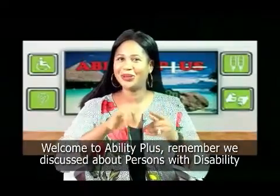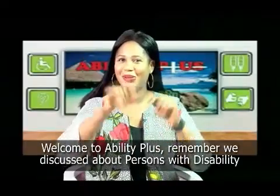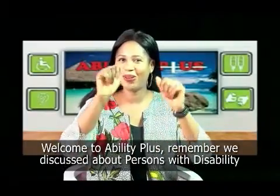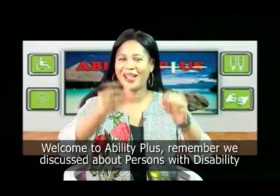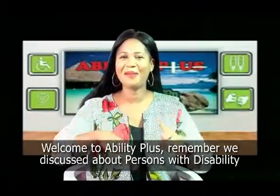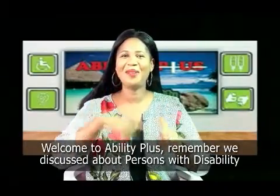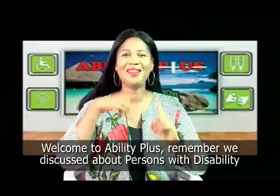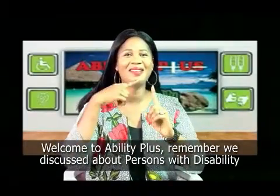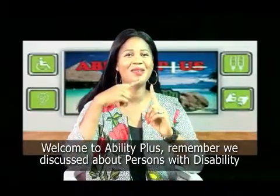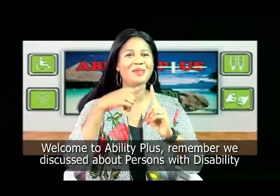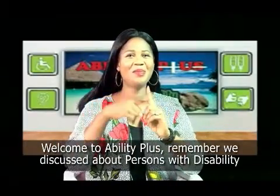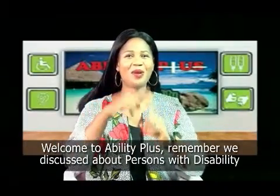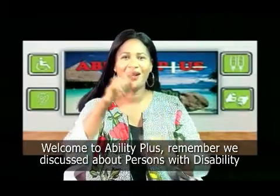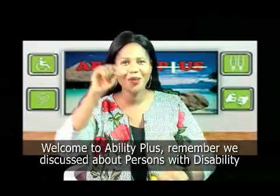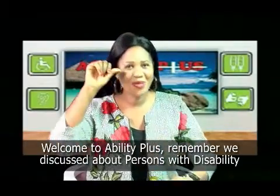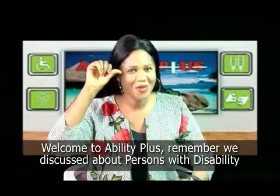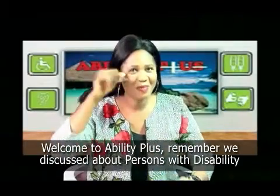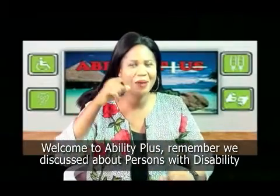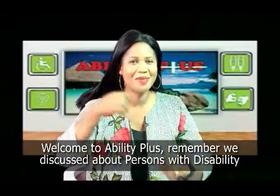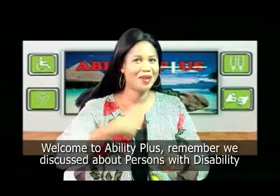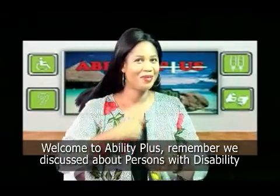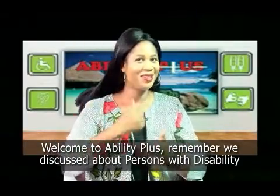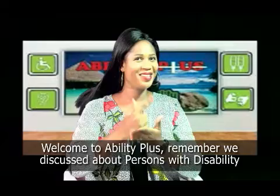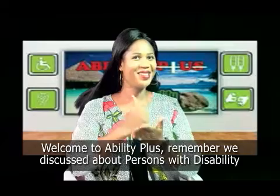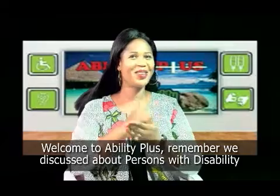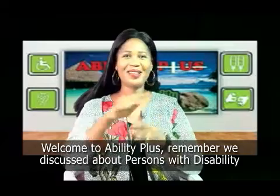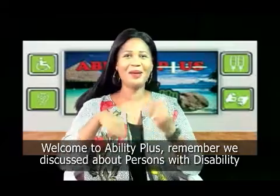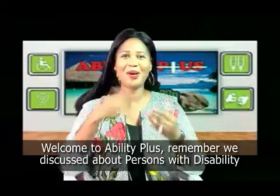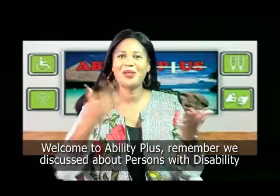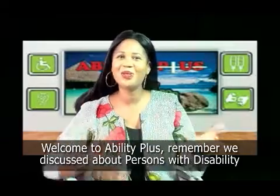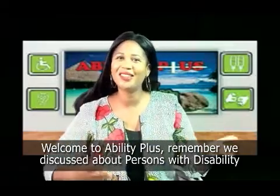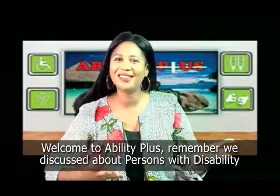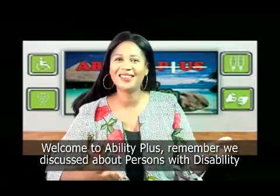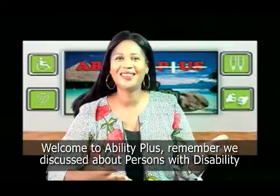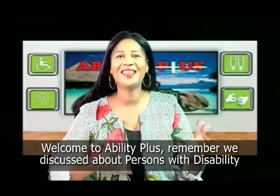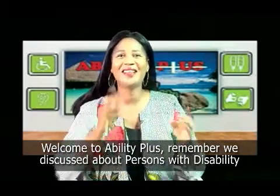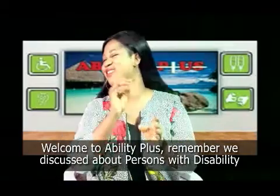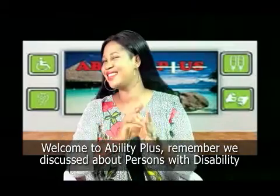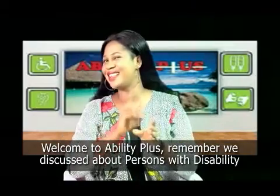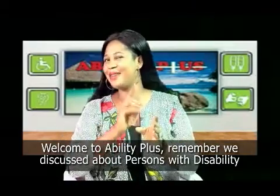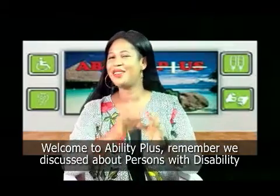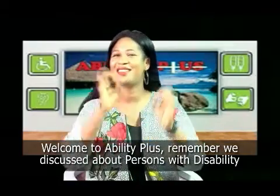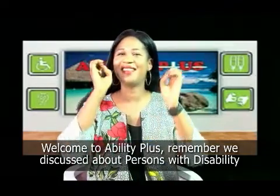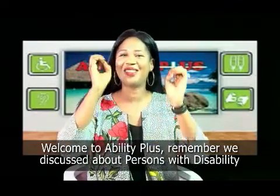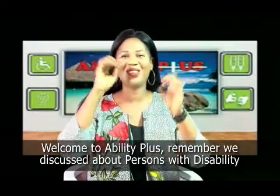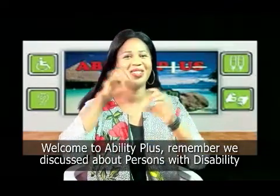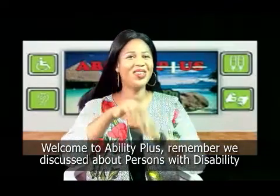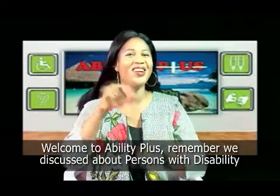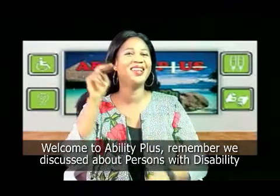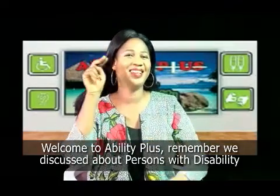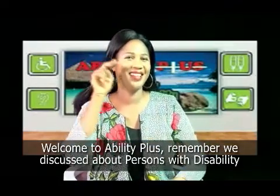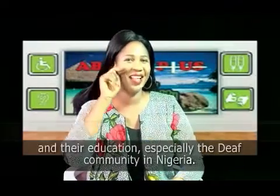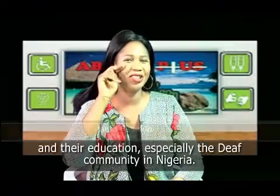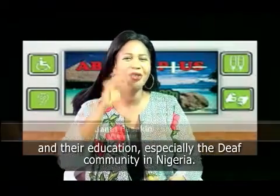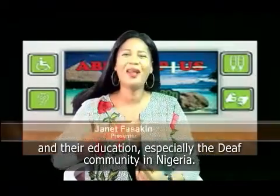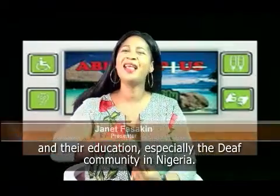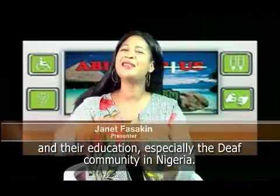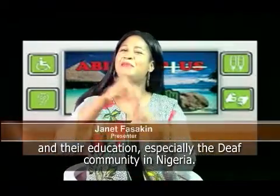Welcome back to Ability Plus. You remember we discussed about persons with disability, their education in